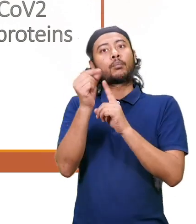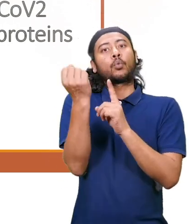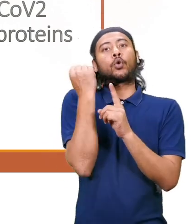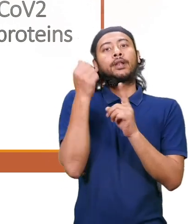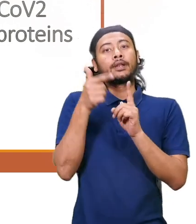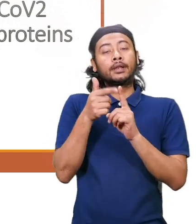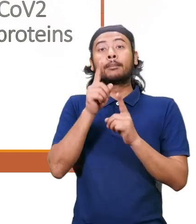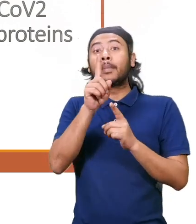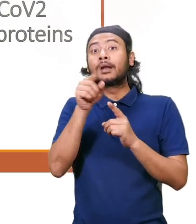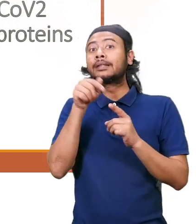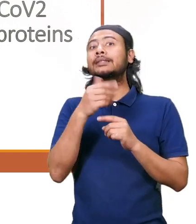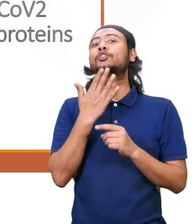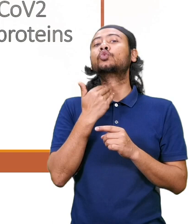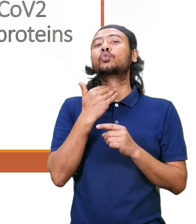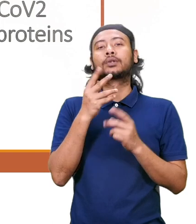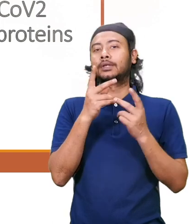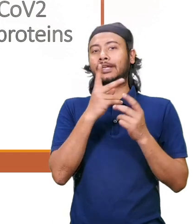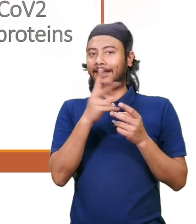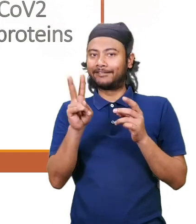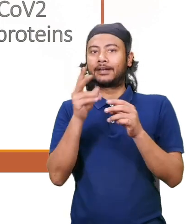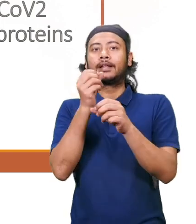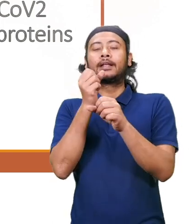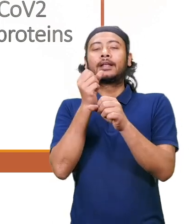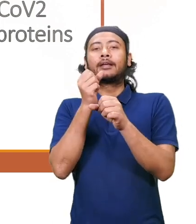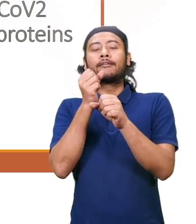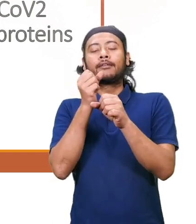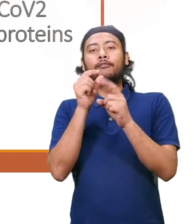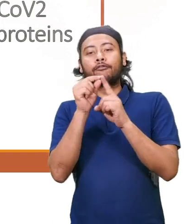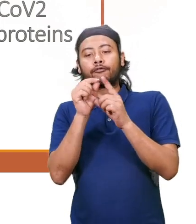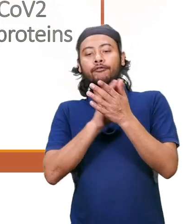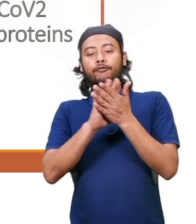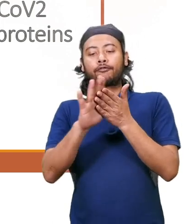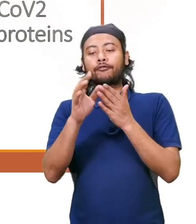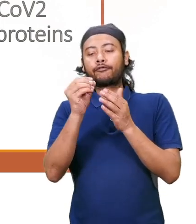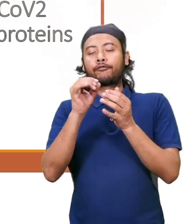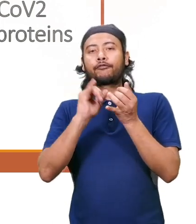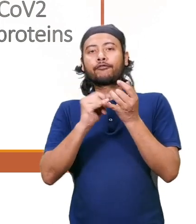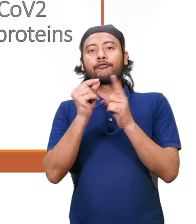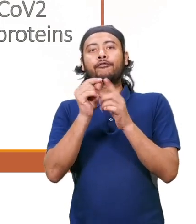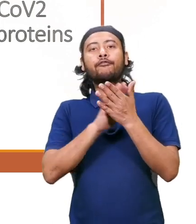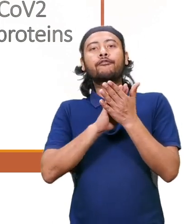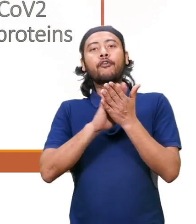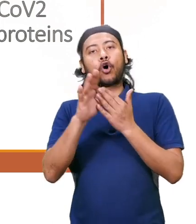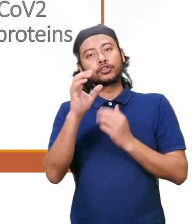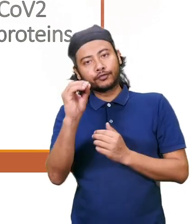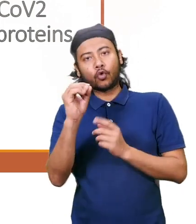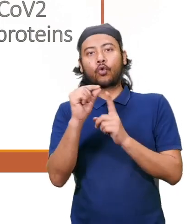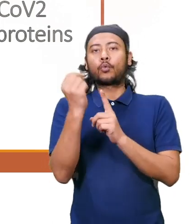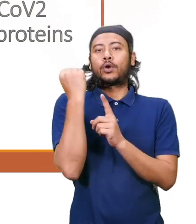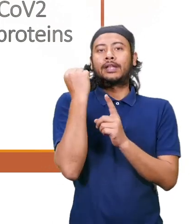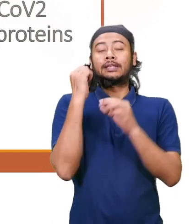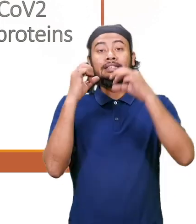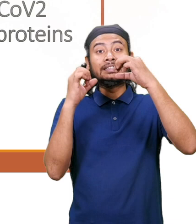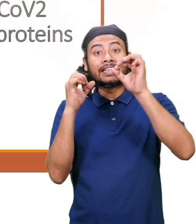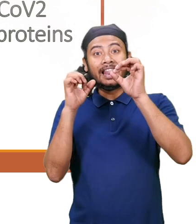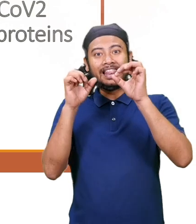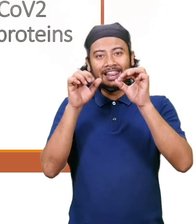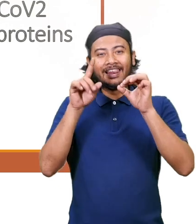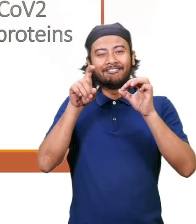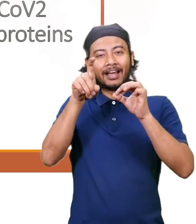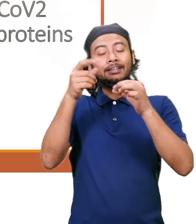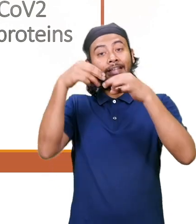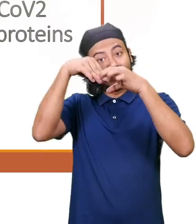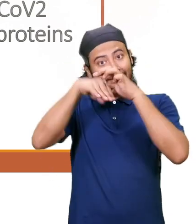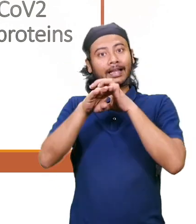Nucleocapsid protein, which is another important structural protein of SARS-CoV-2 virus, is a phosphoprotein, and that sits inside